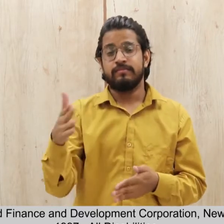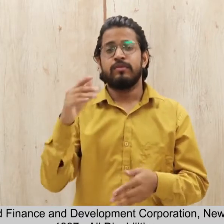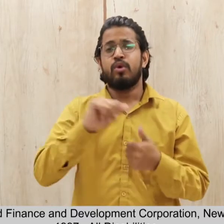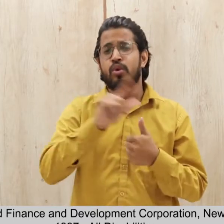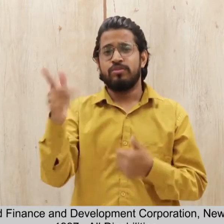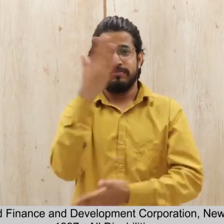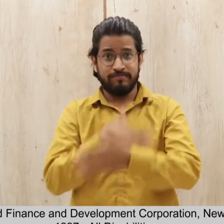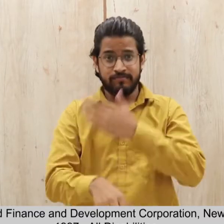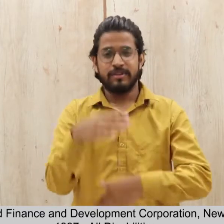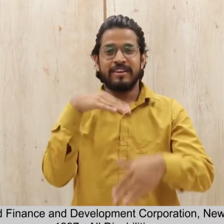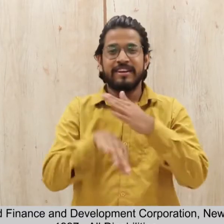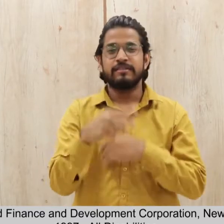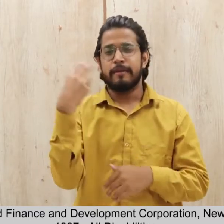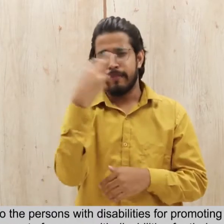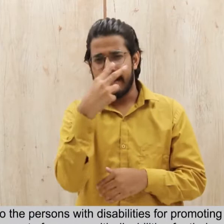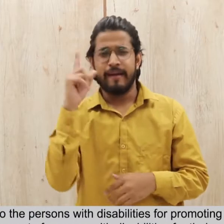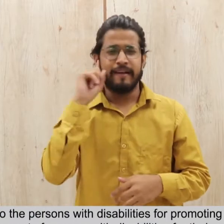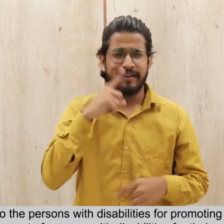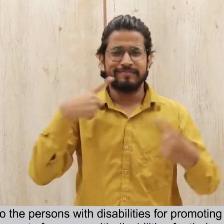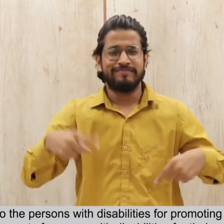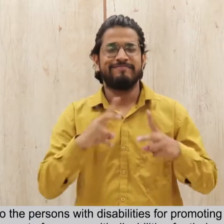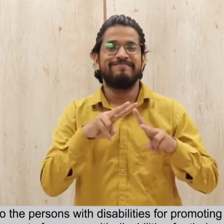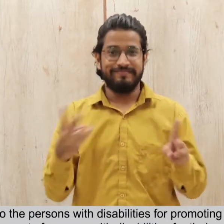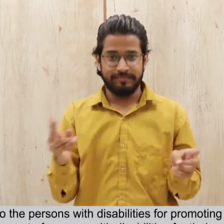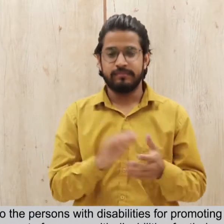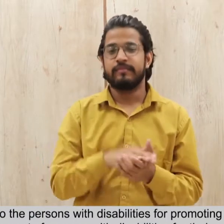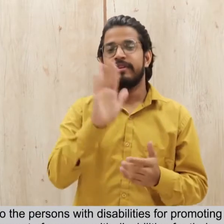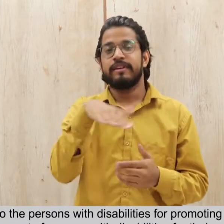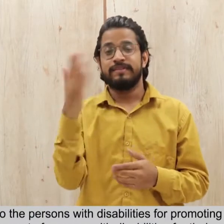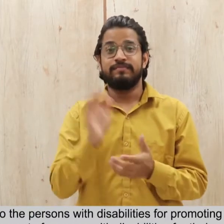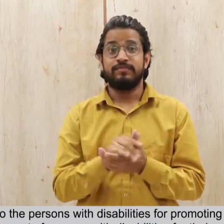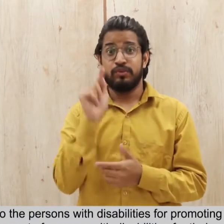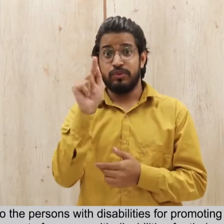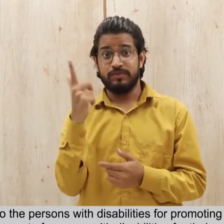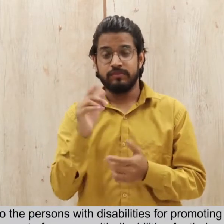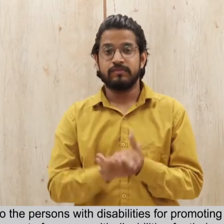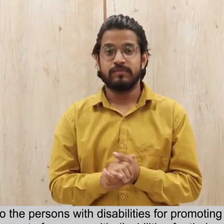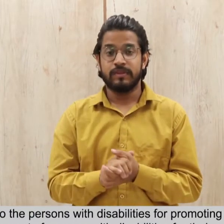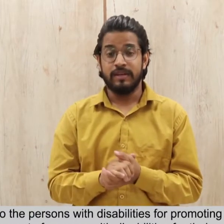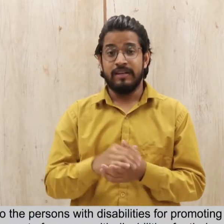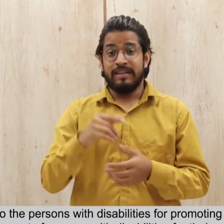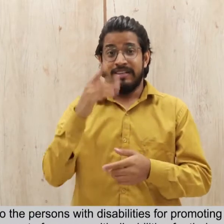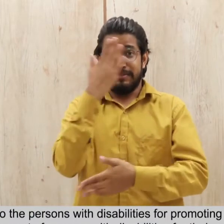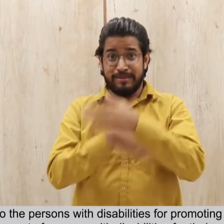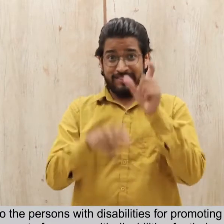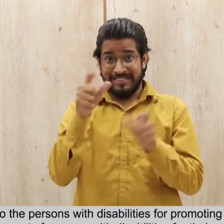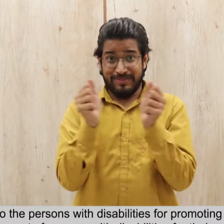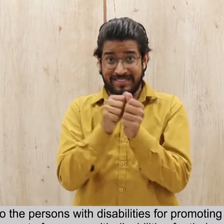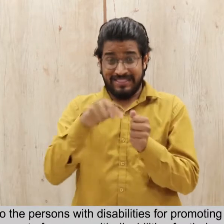1997. Dealing in all disabilities, to provide funds to the persons with disabilities for promoting self-employment, to promote skill development